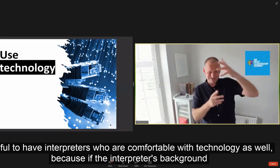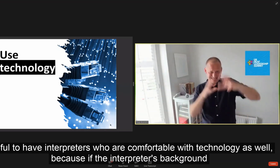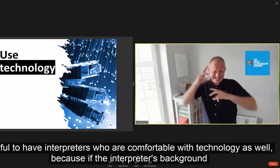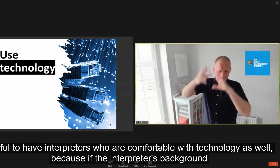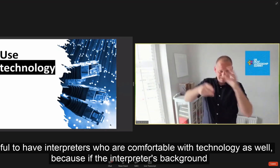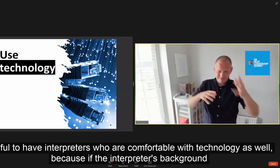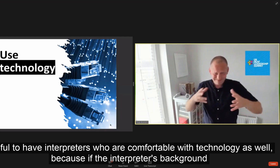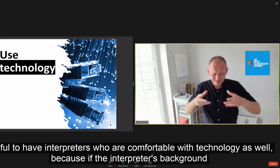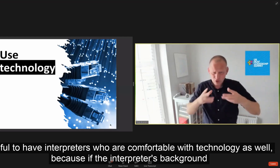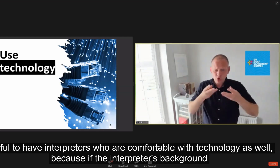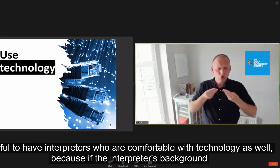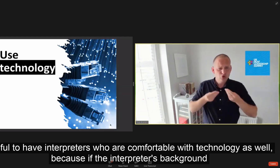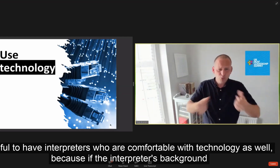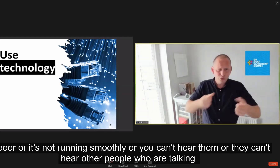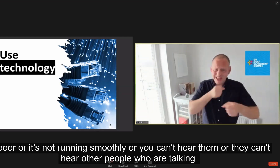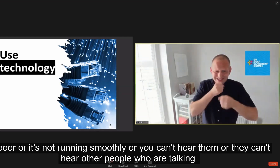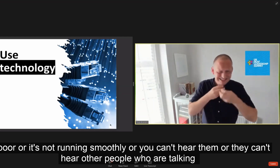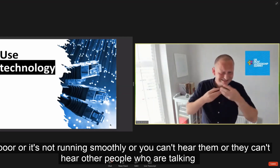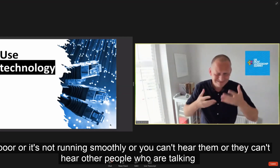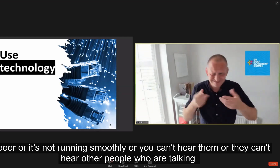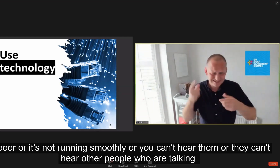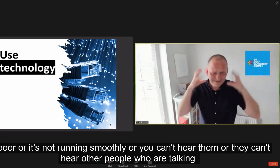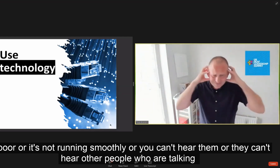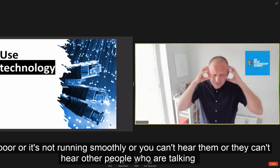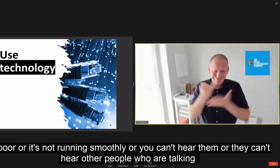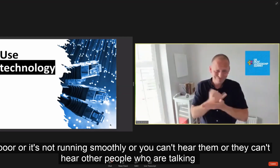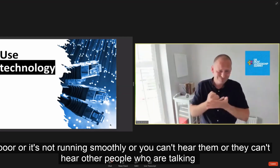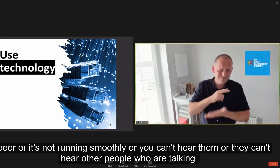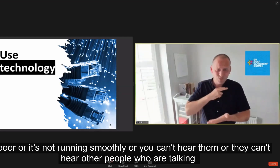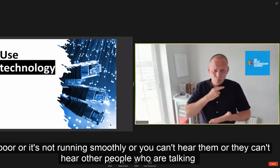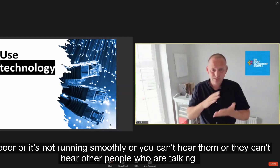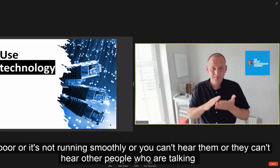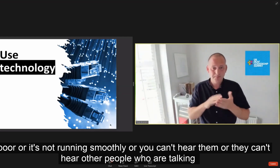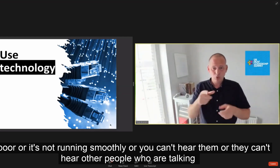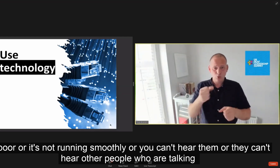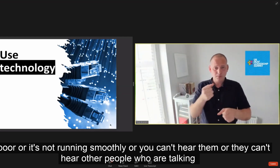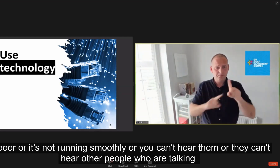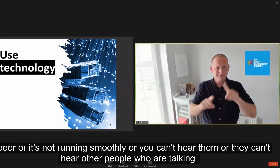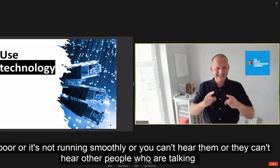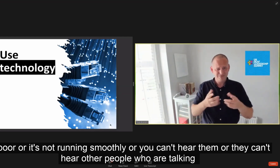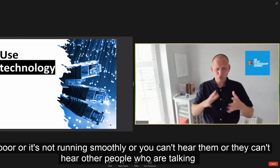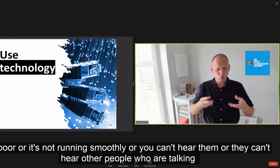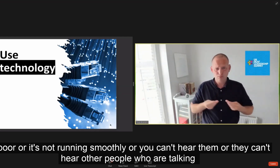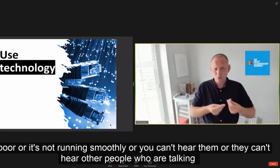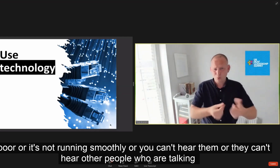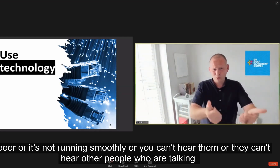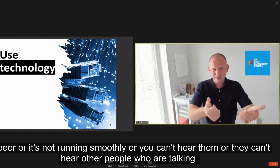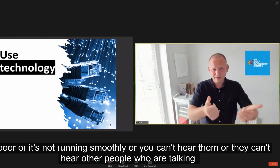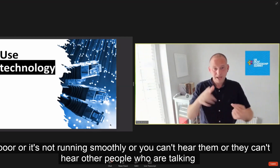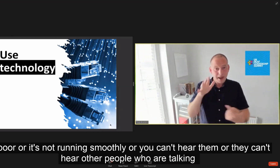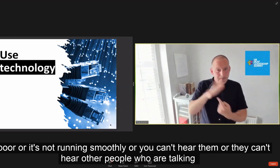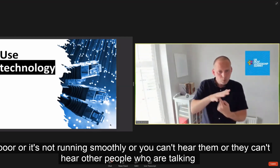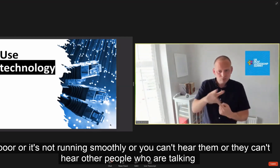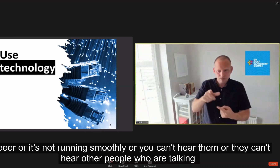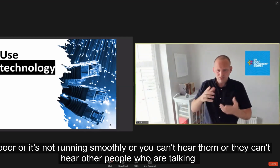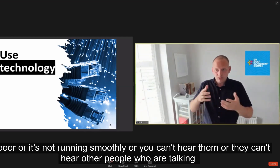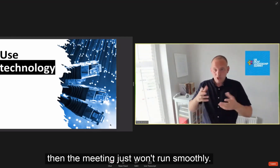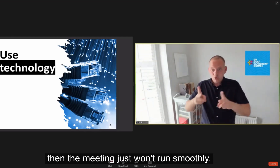interpreter's background's poor, or it's not running smoothly, or you can't hear them, or they can't hear other people who are talking, the meeting just won't